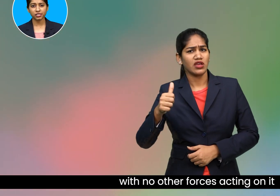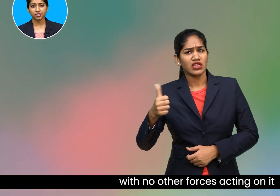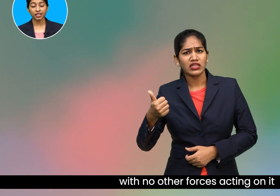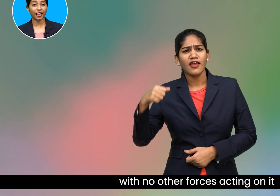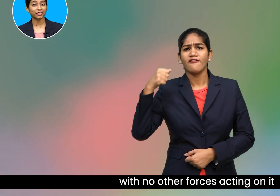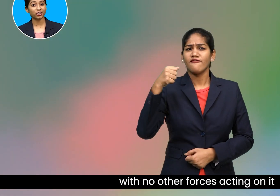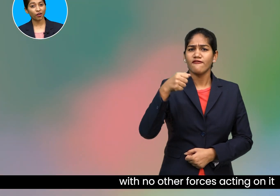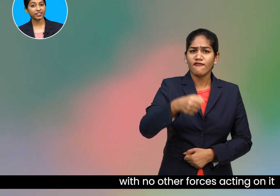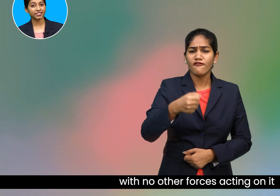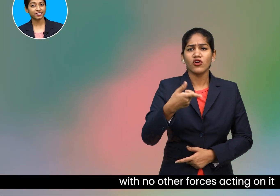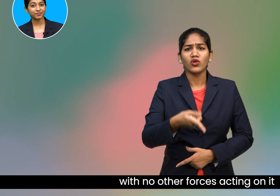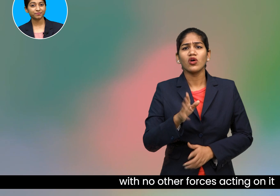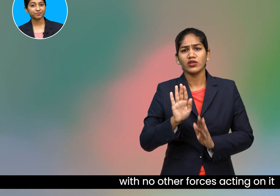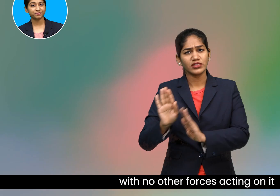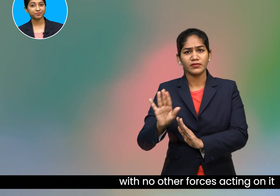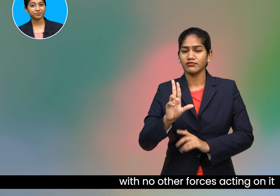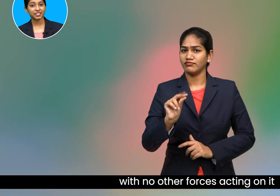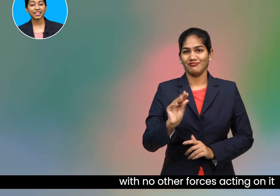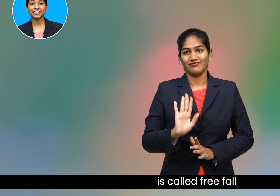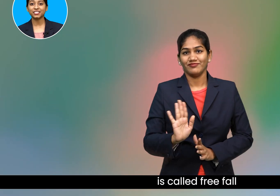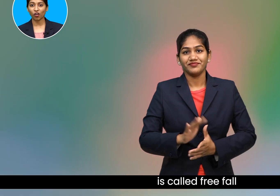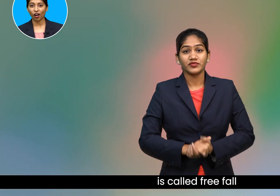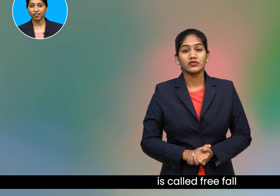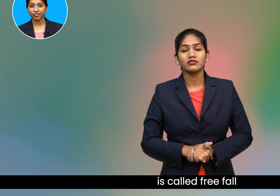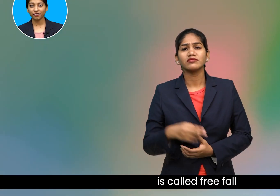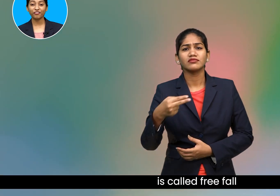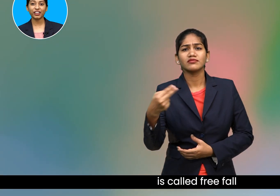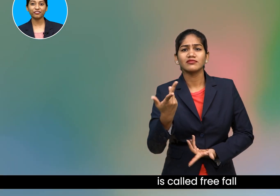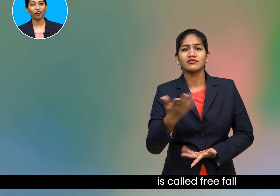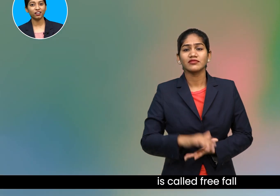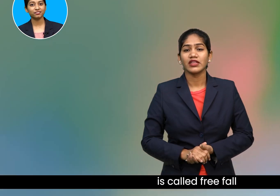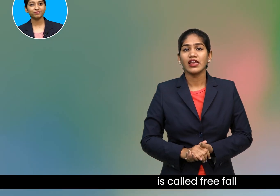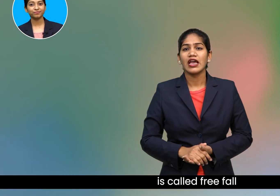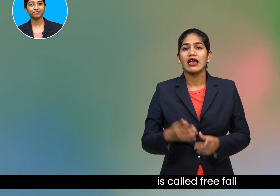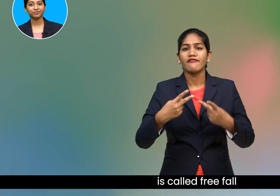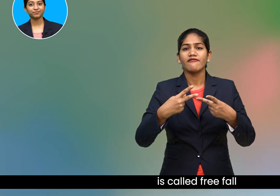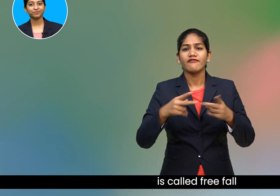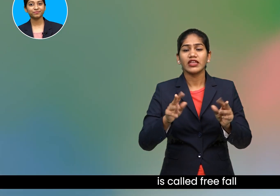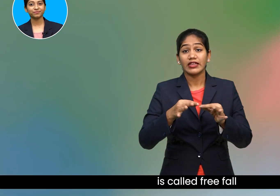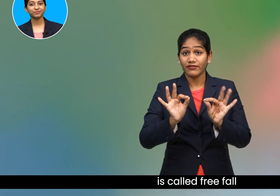forces acting on it is called free fall.